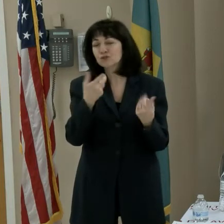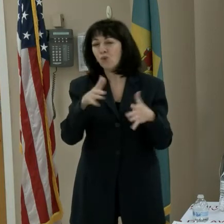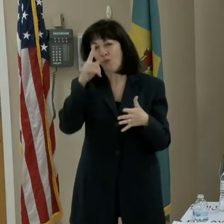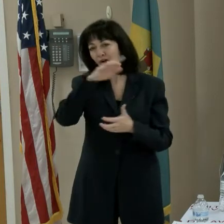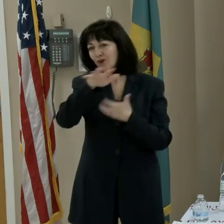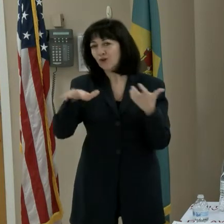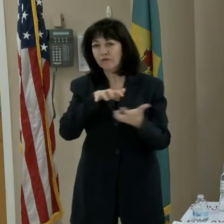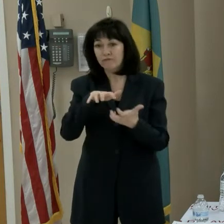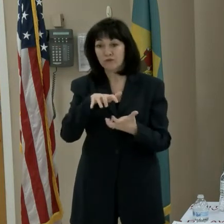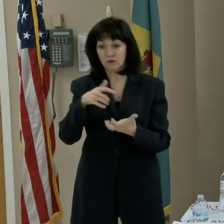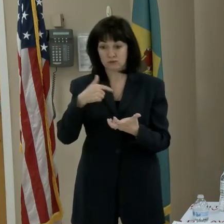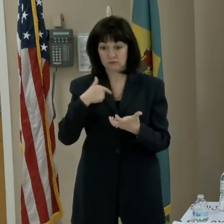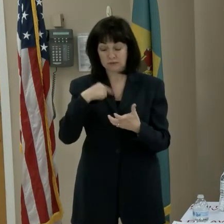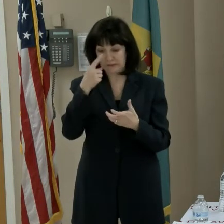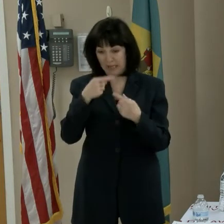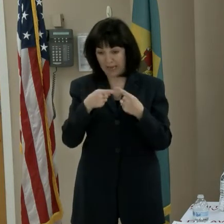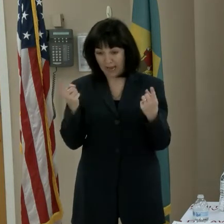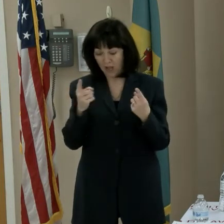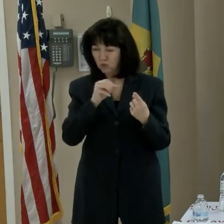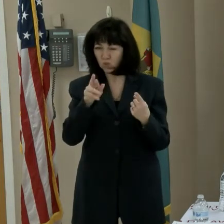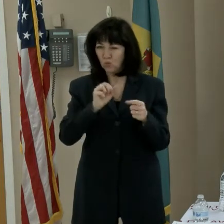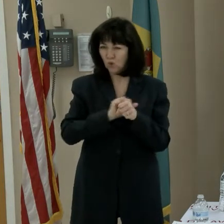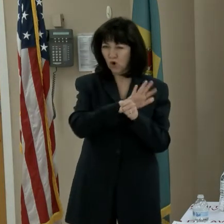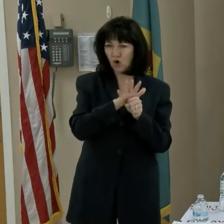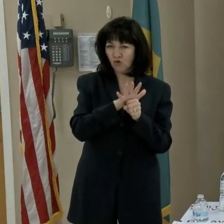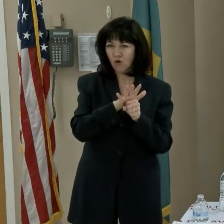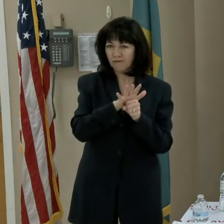or coronavirus.